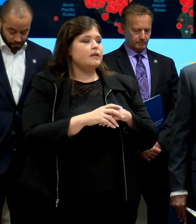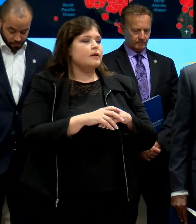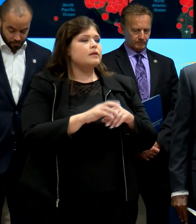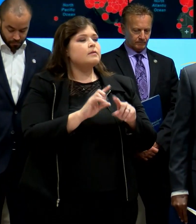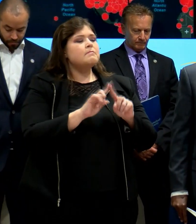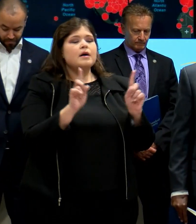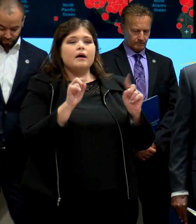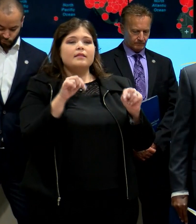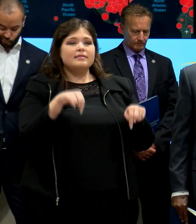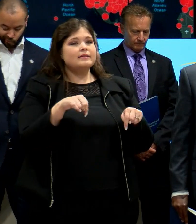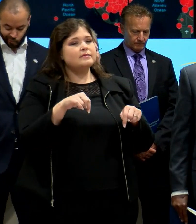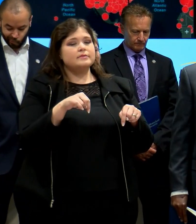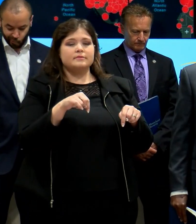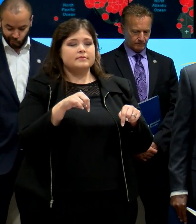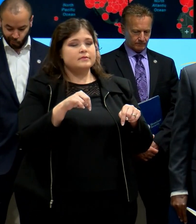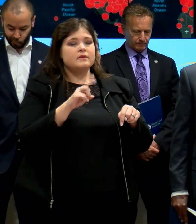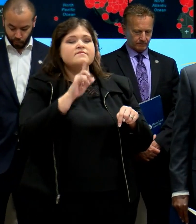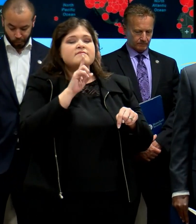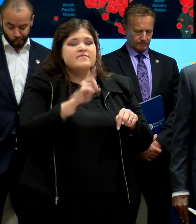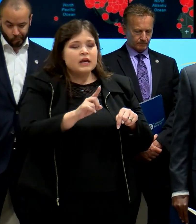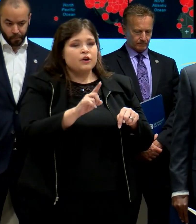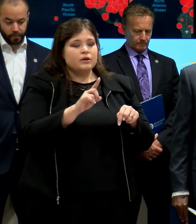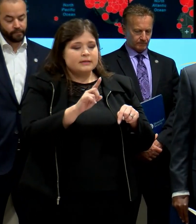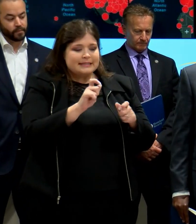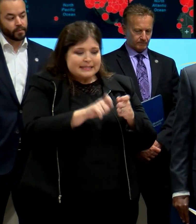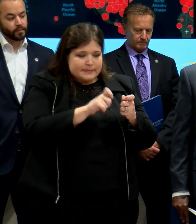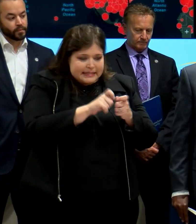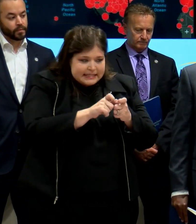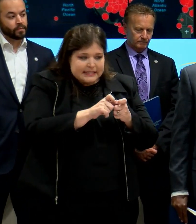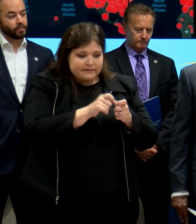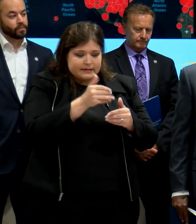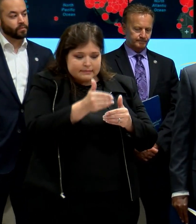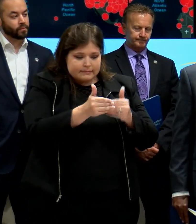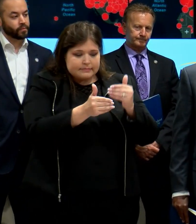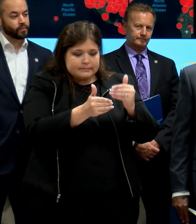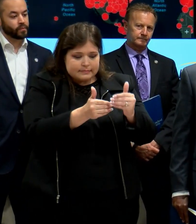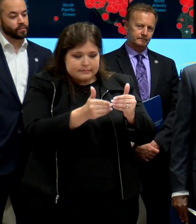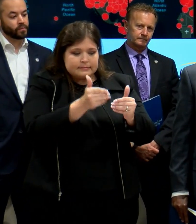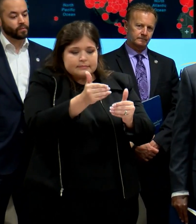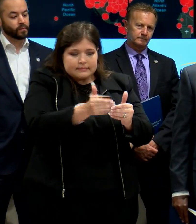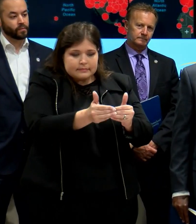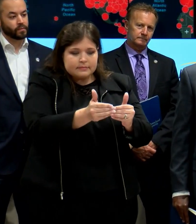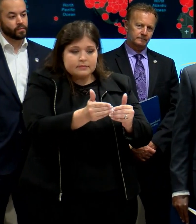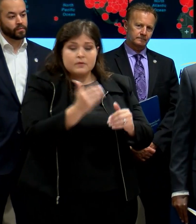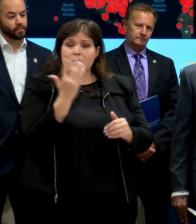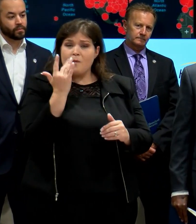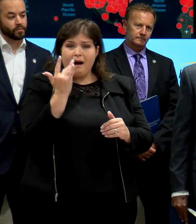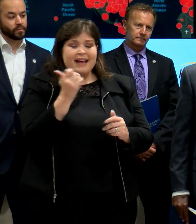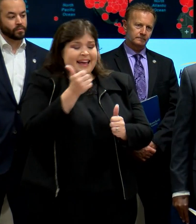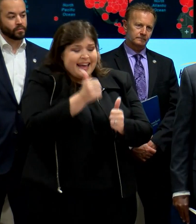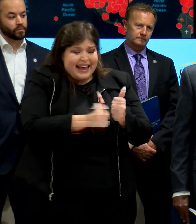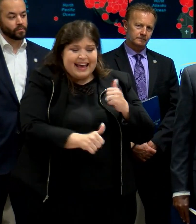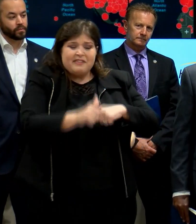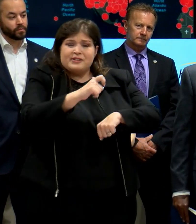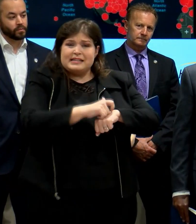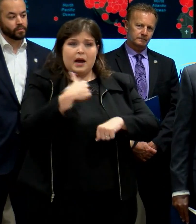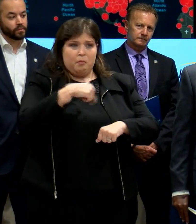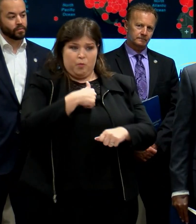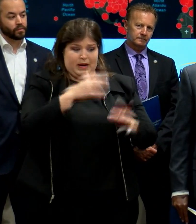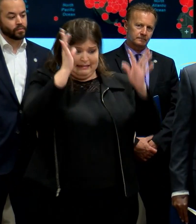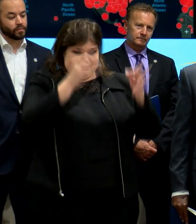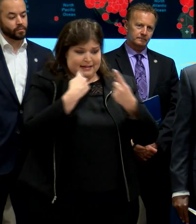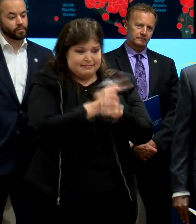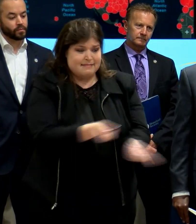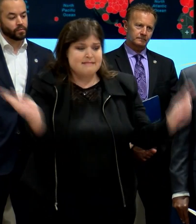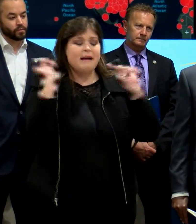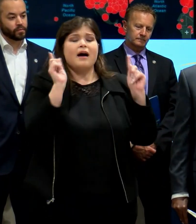these are very measured steps, because every time we take a step, there are going to be impacts on people. So